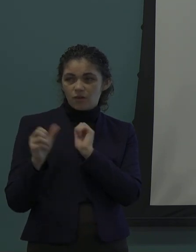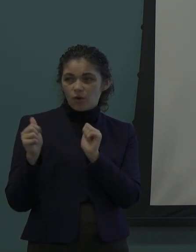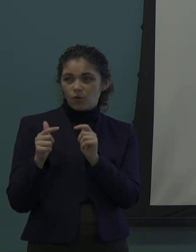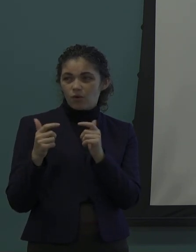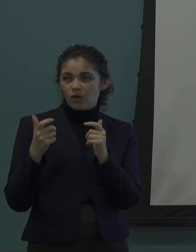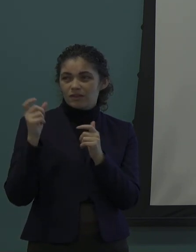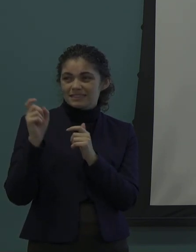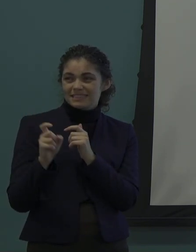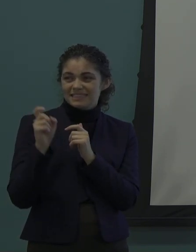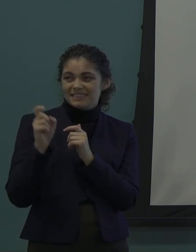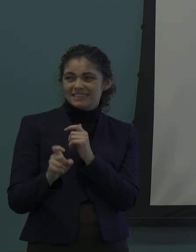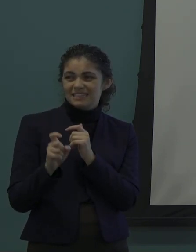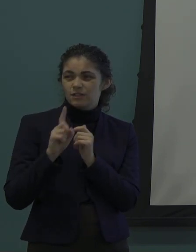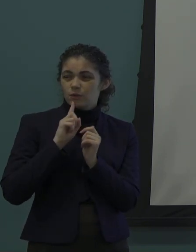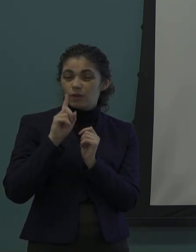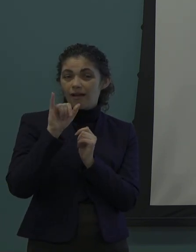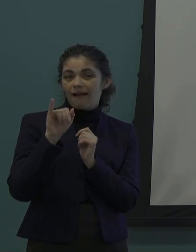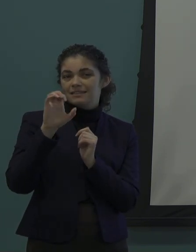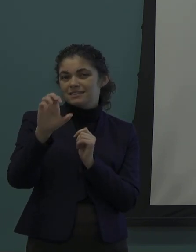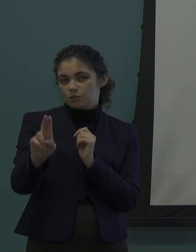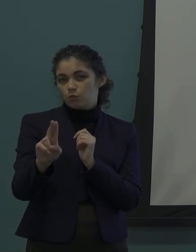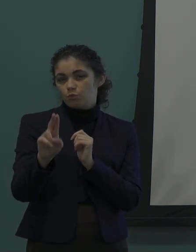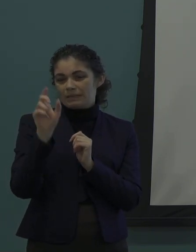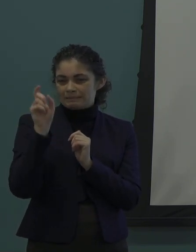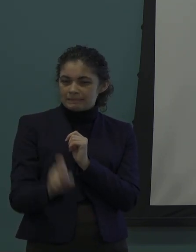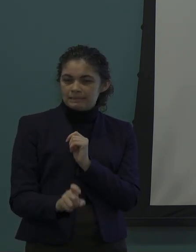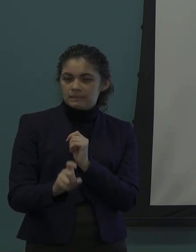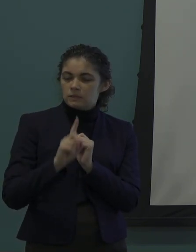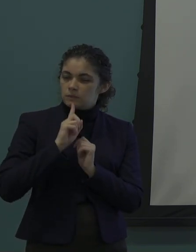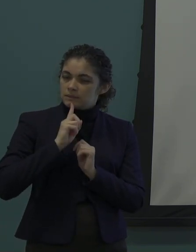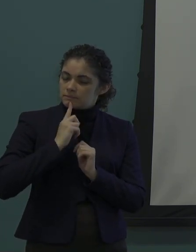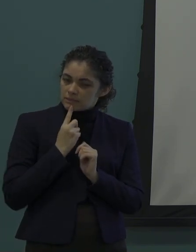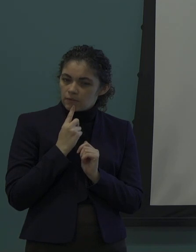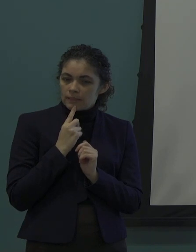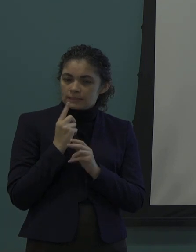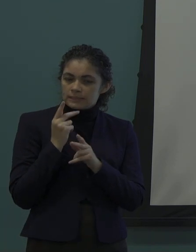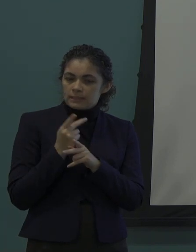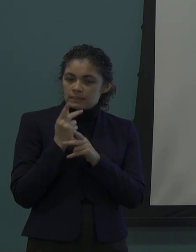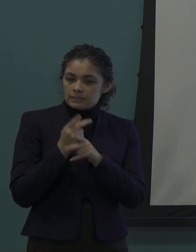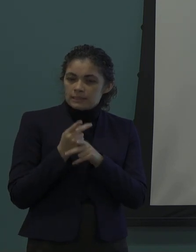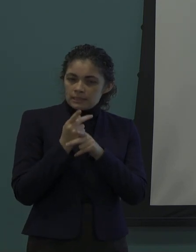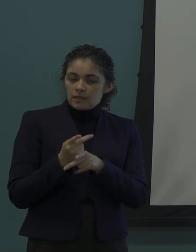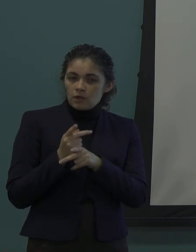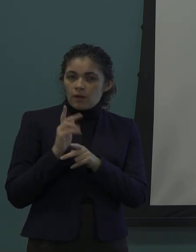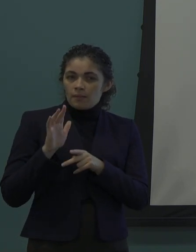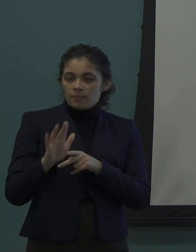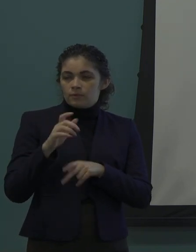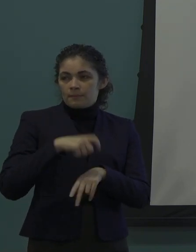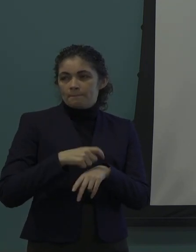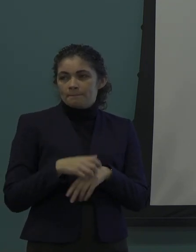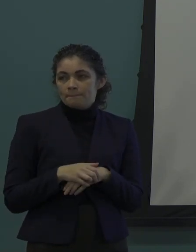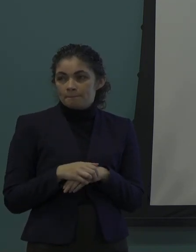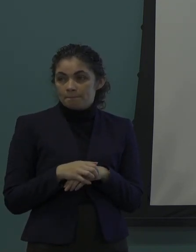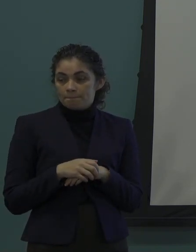have required intensive care unit or ICU care at some point in the course of their illness.